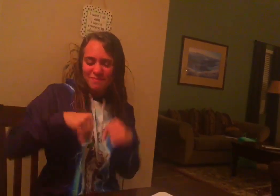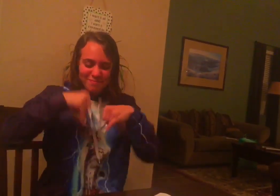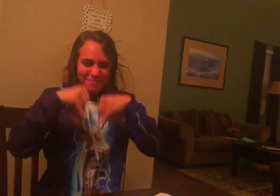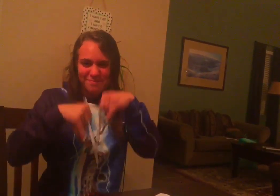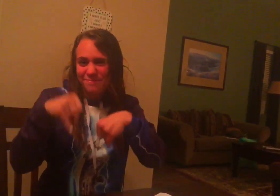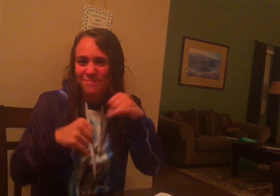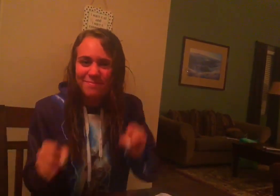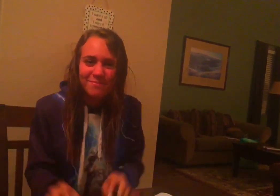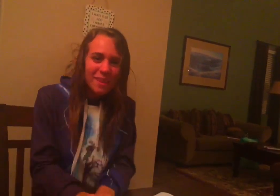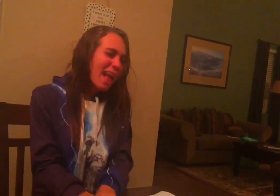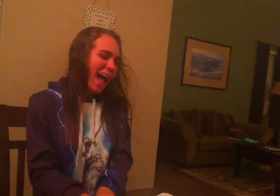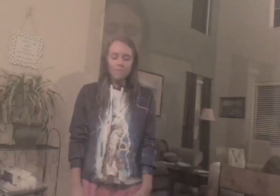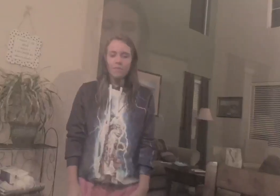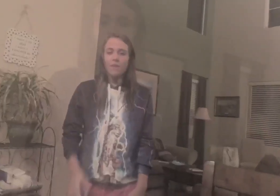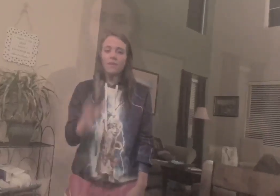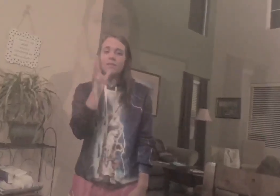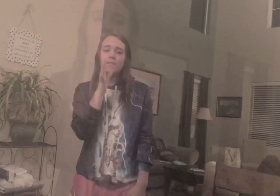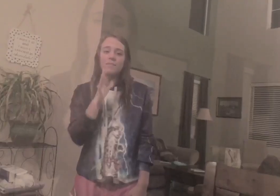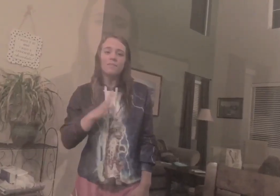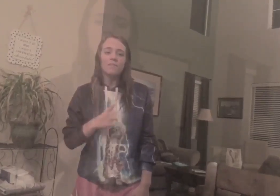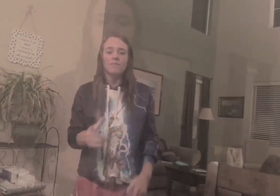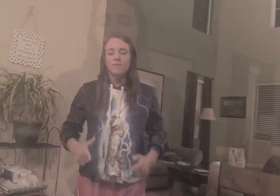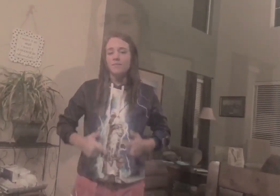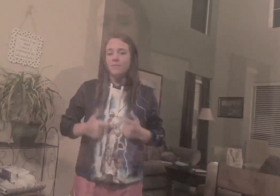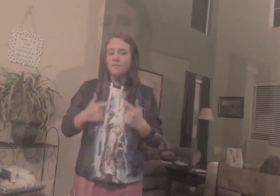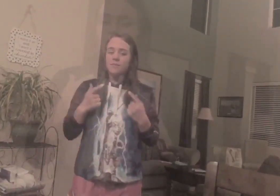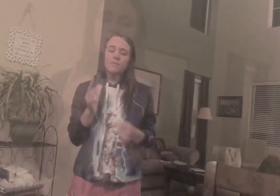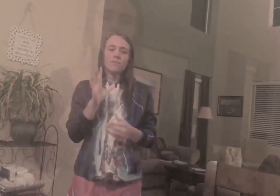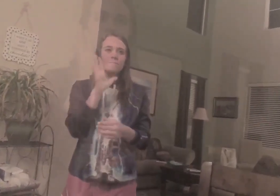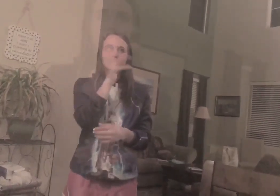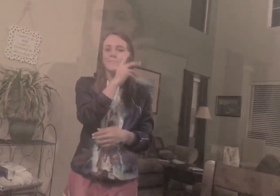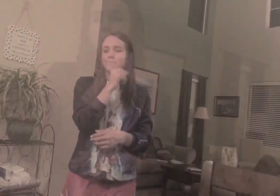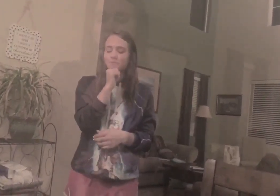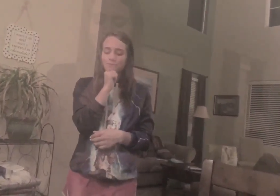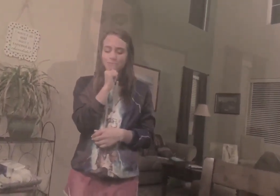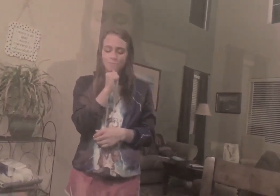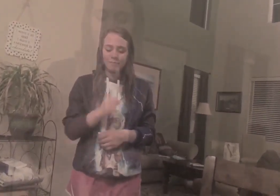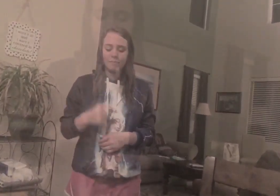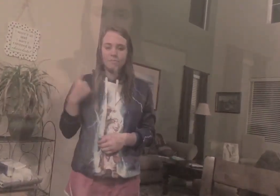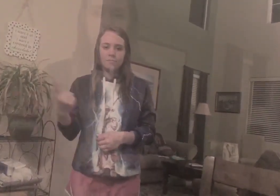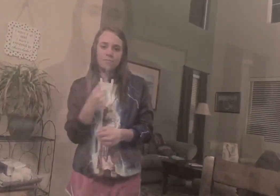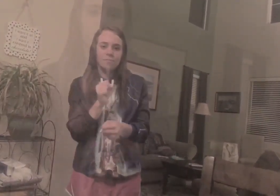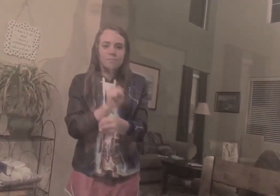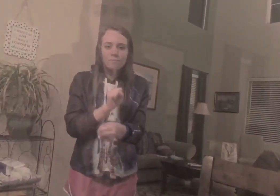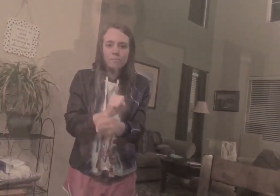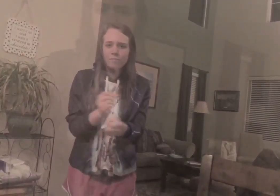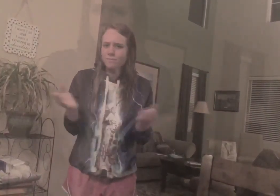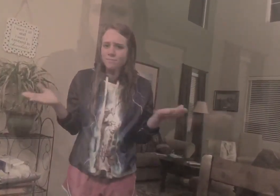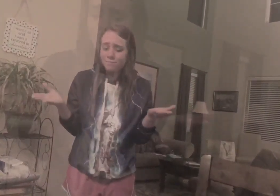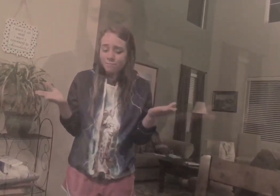lipstick and heels. How lovely to be a woman and have one job to